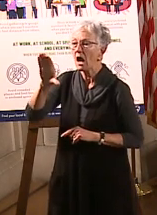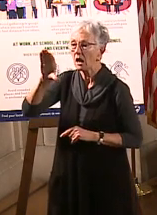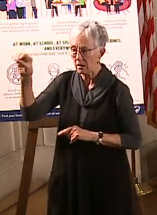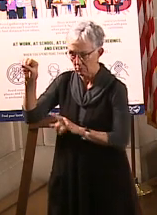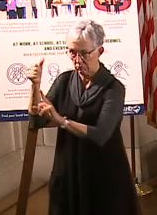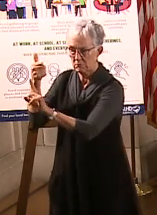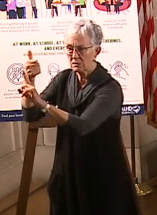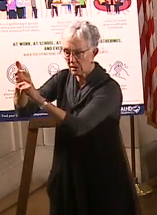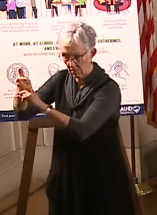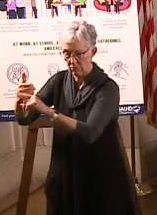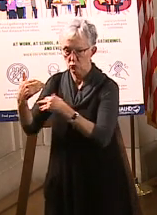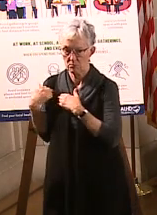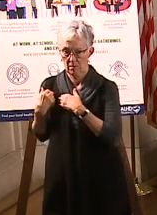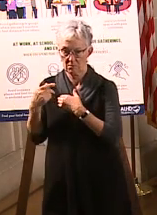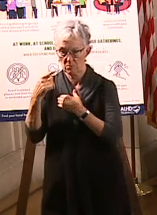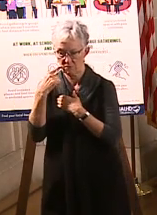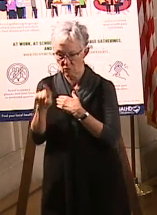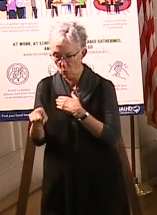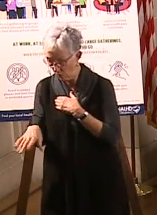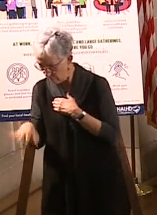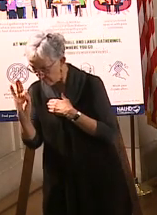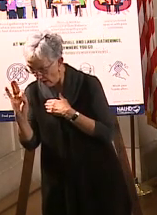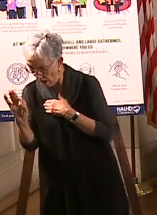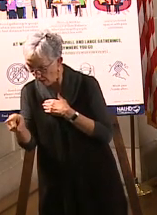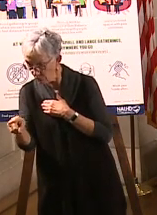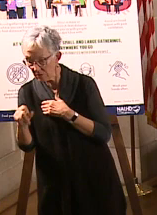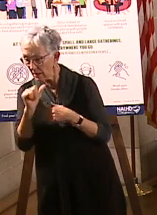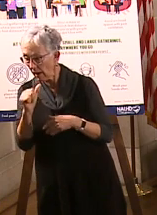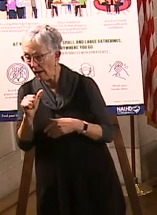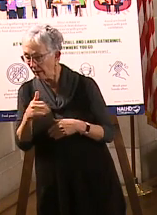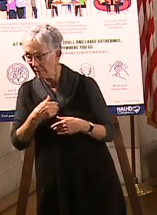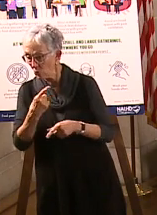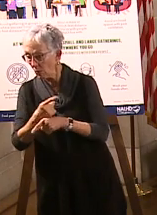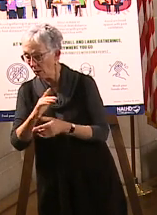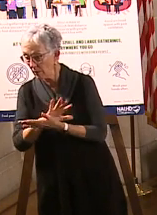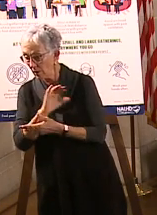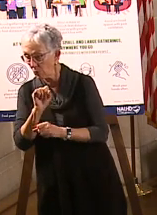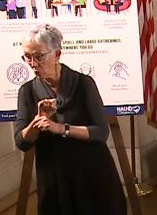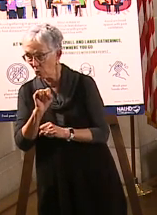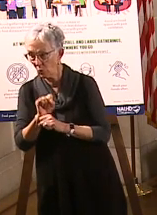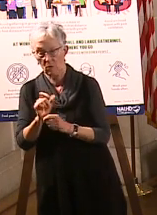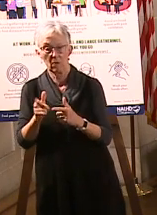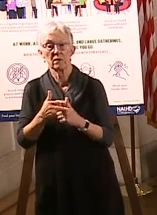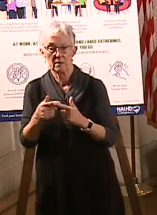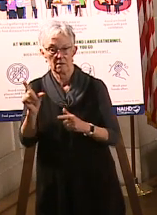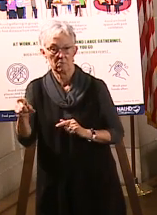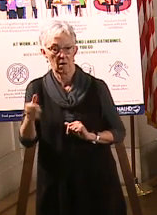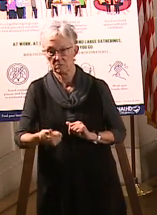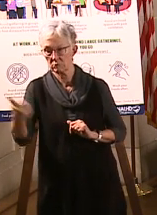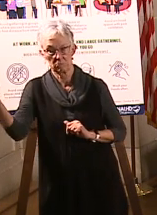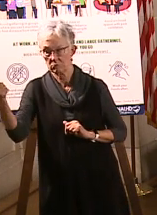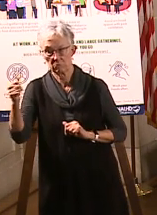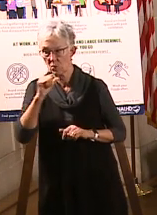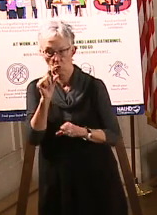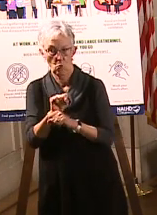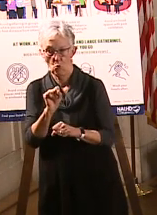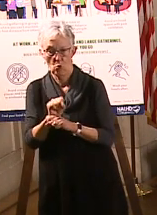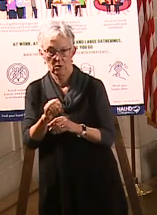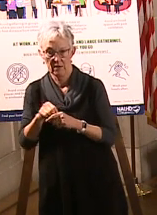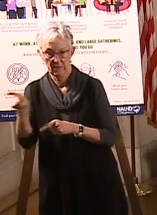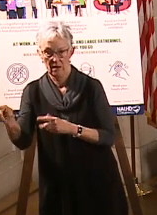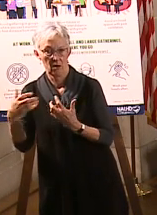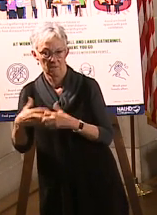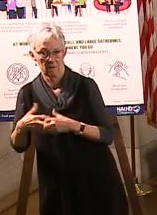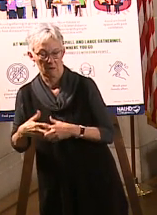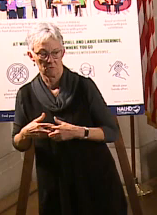very diligent about this. We expect that there's going to be vaccines for all Nebraskans, and just like any other